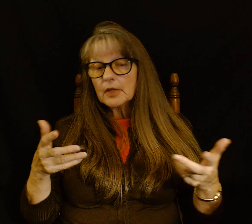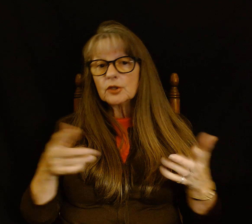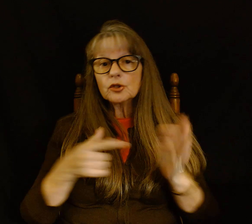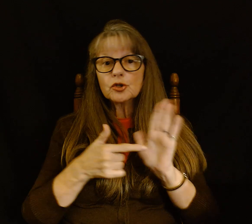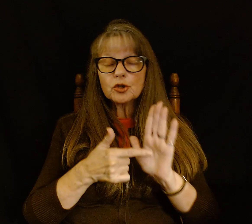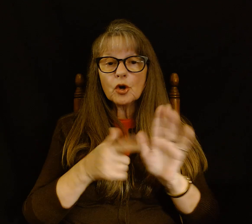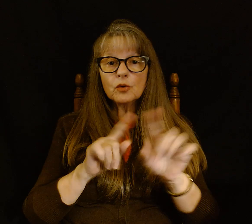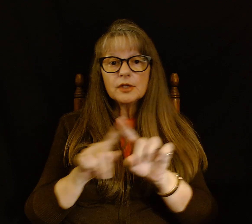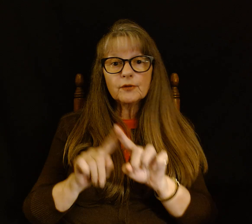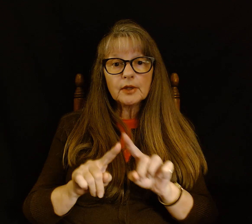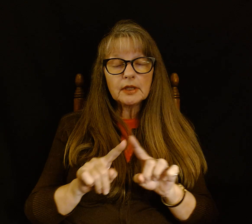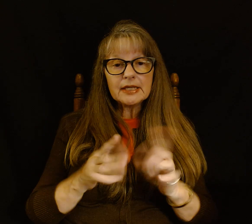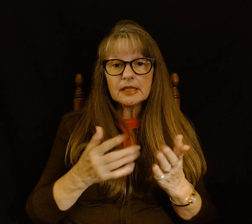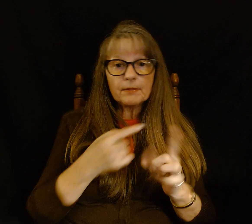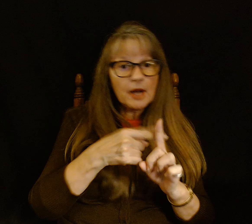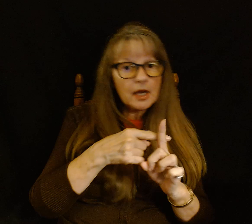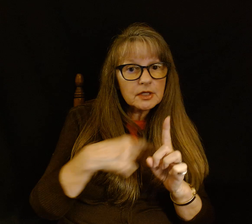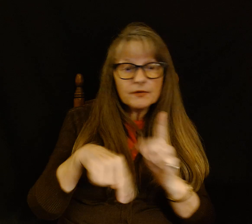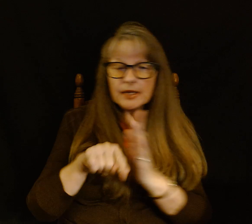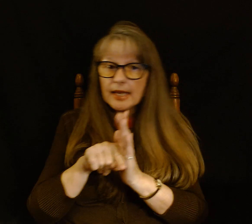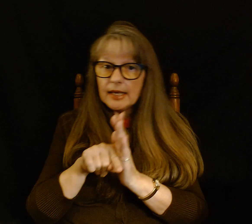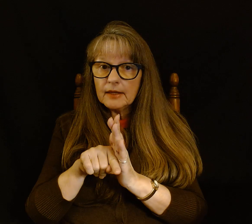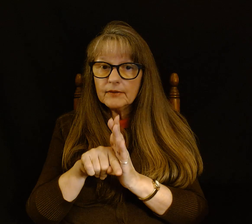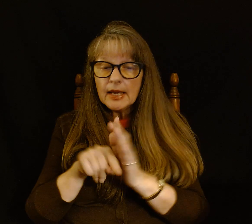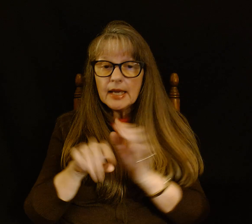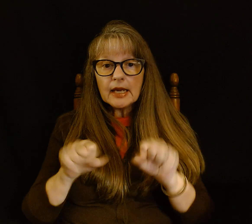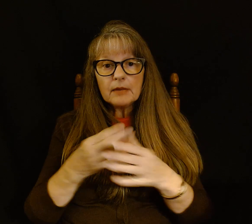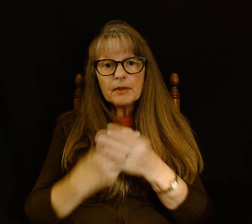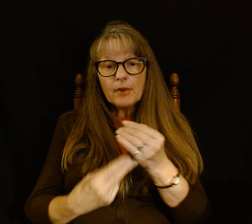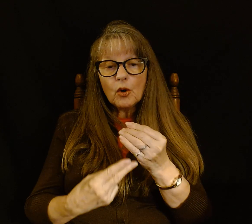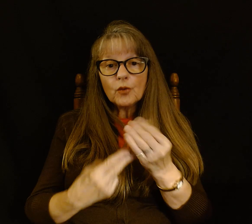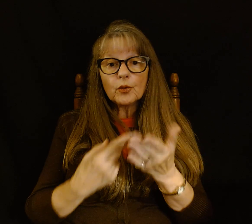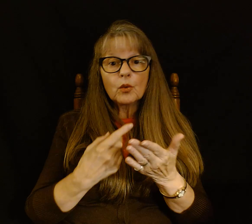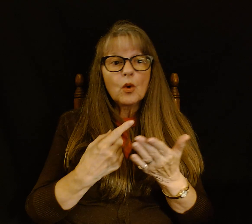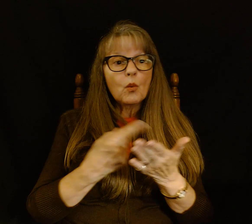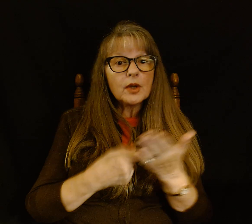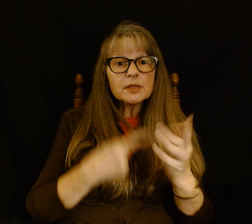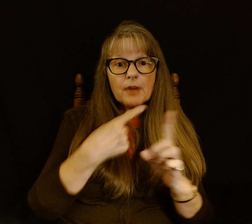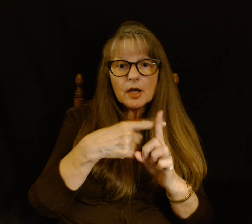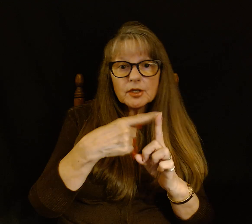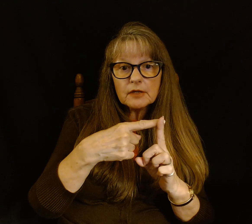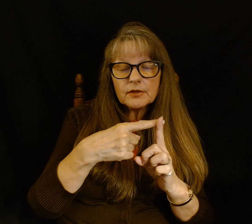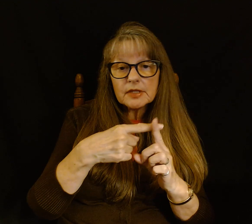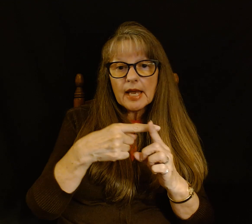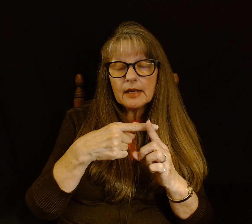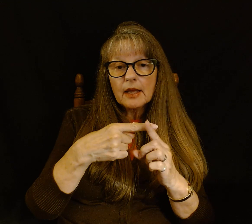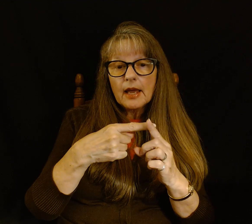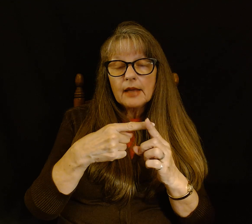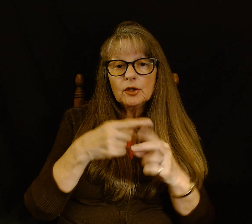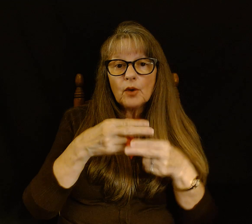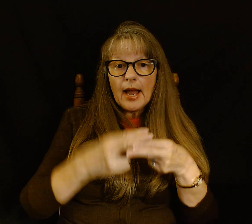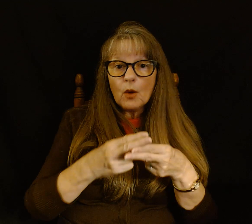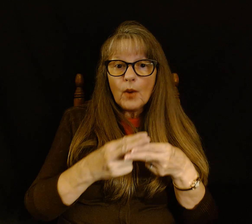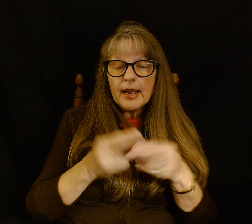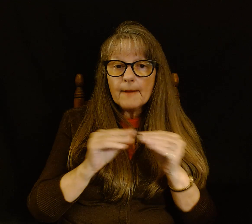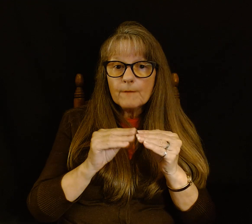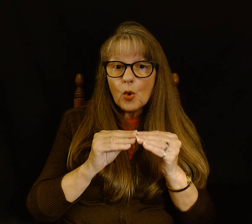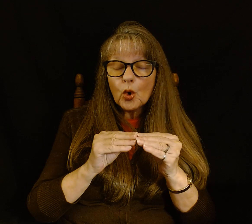to show different. Is it a positive, a negative? Can it be both? Or what's positive? Does that outweigh it more?